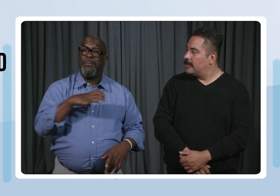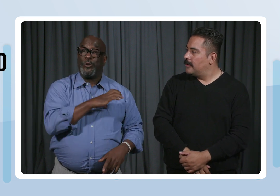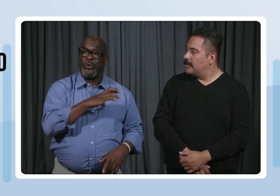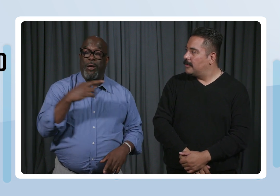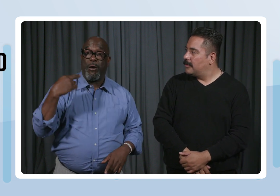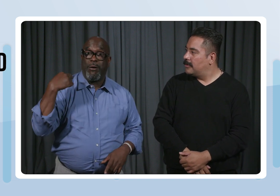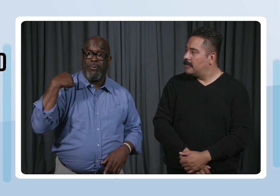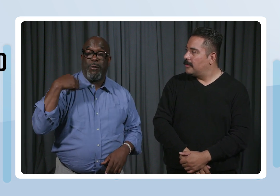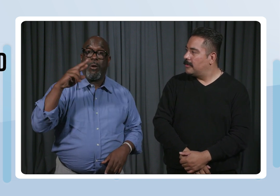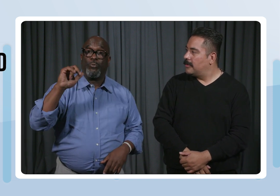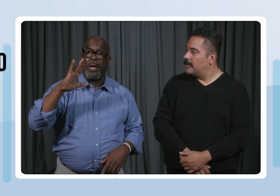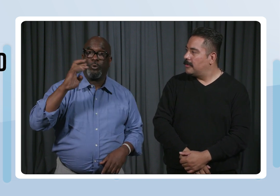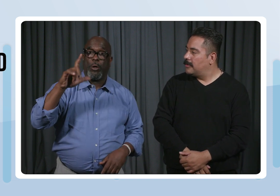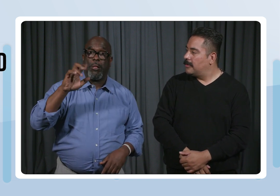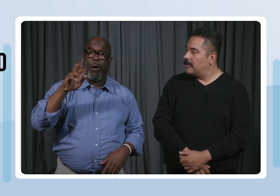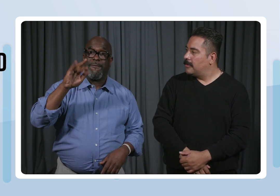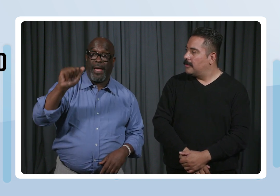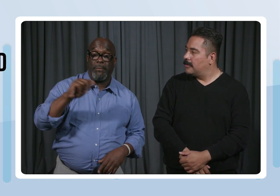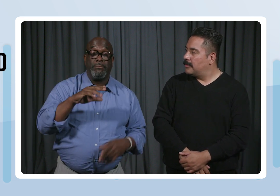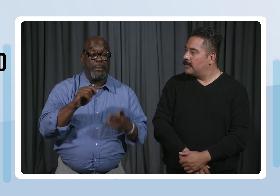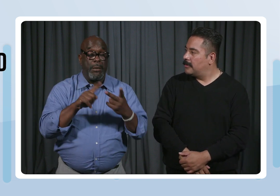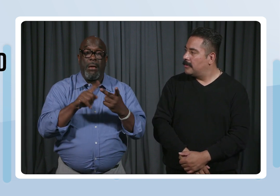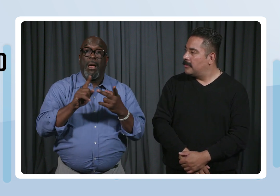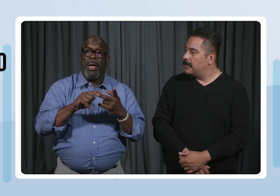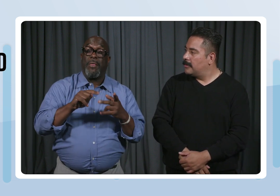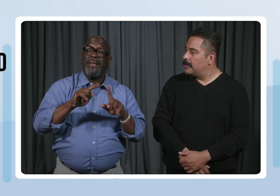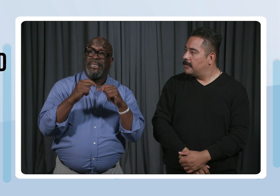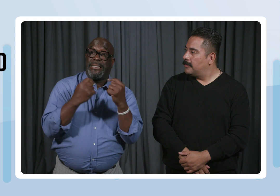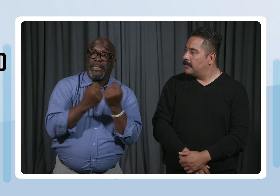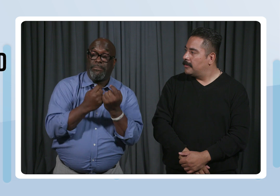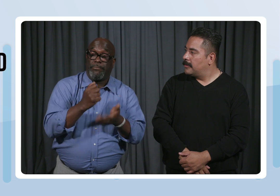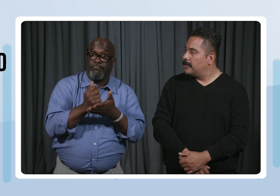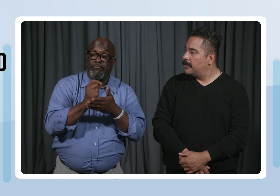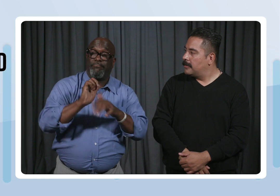Chicago's production team, our sign language interpreters who helped to